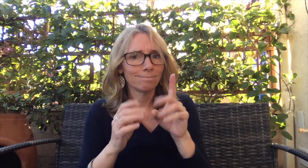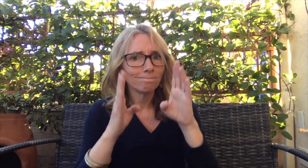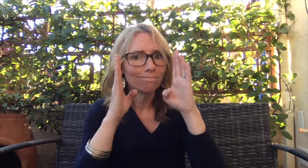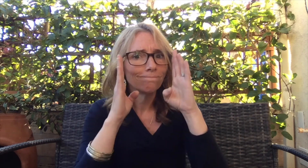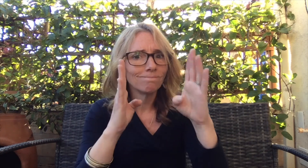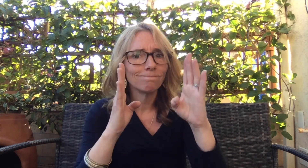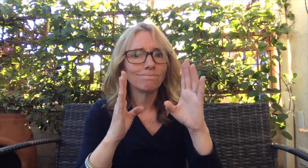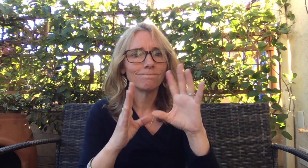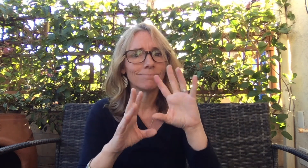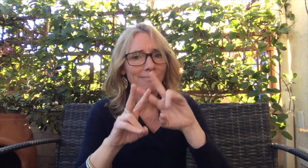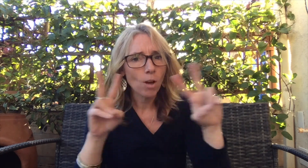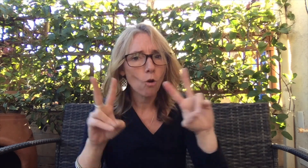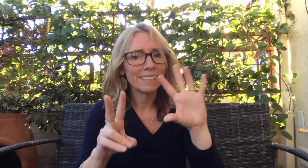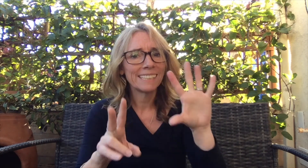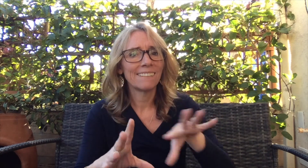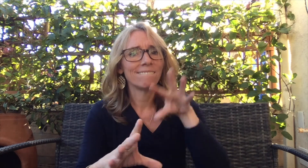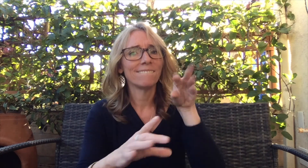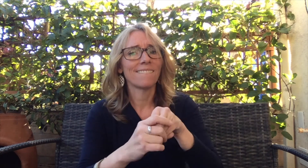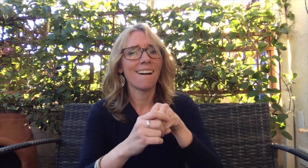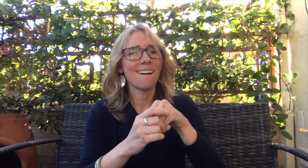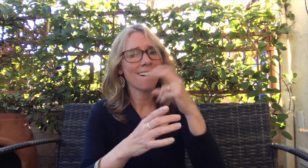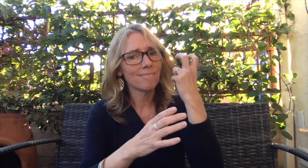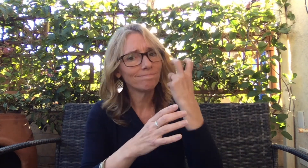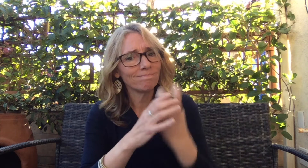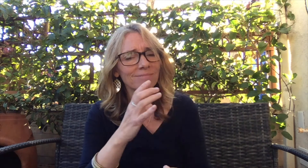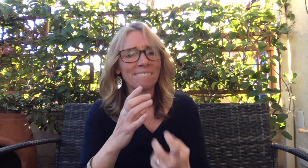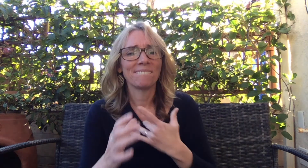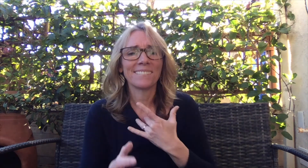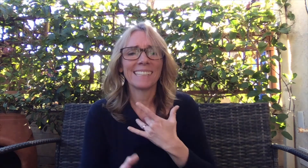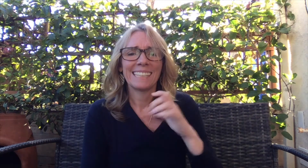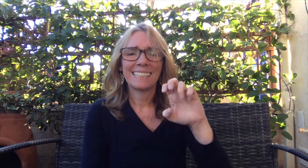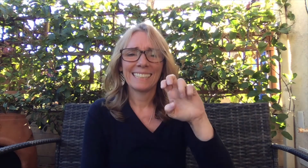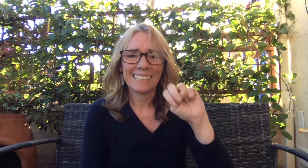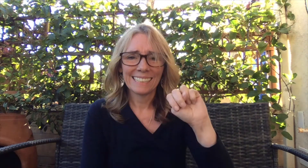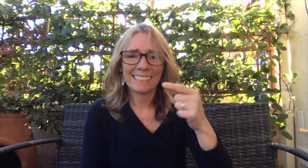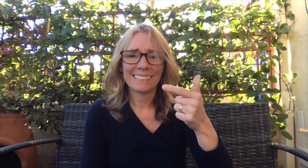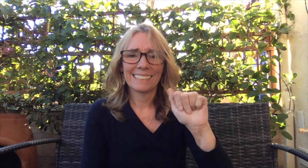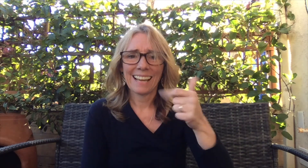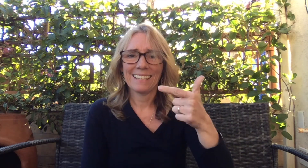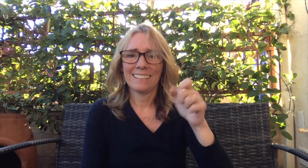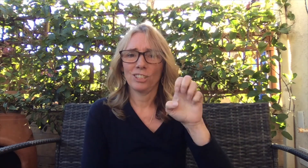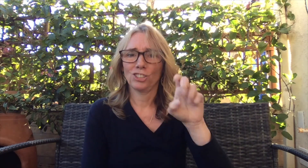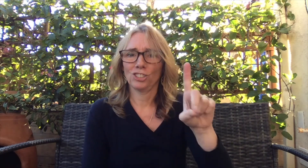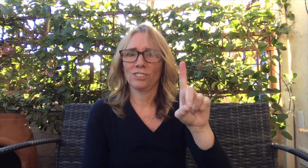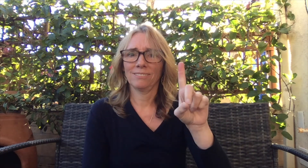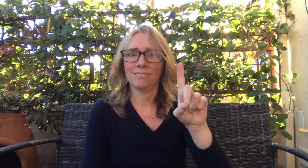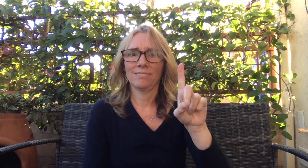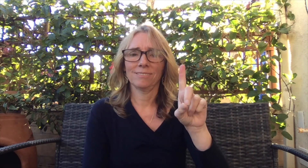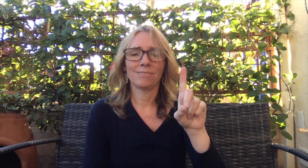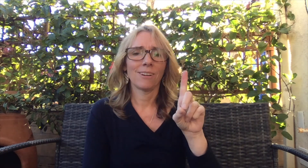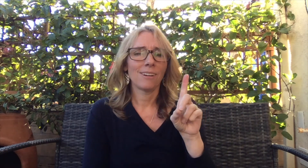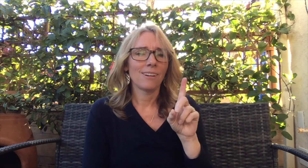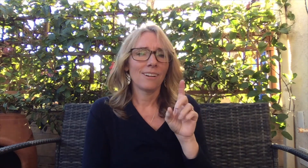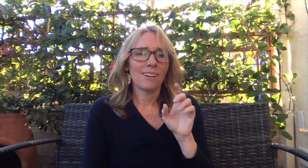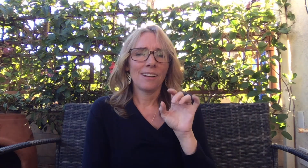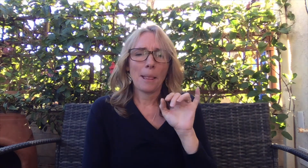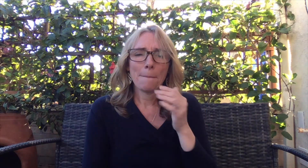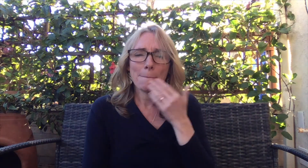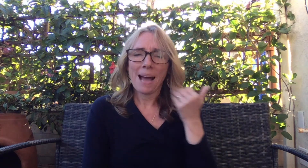won't stick. It's not as important to them. And then you may find yourself at other times where